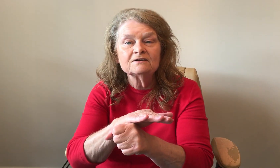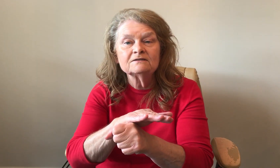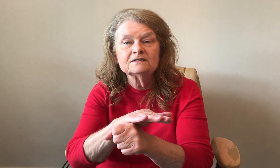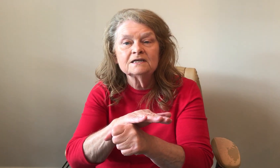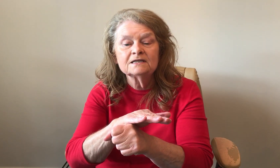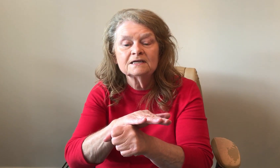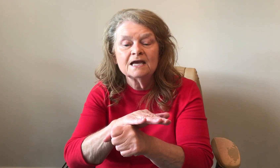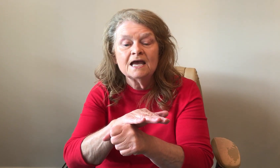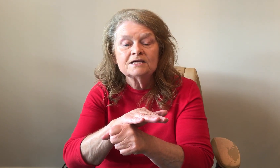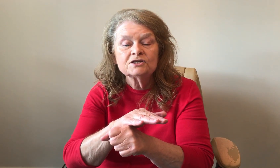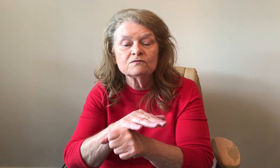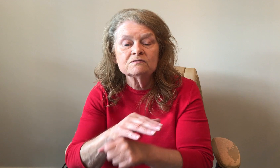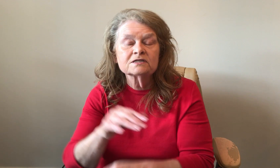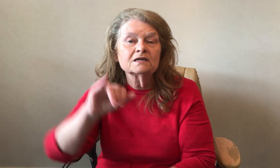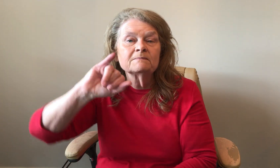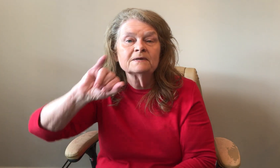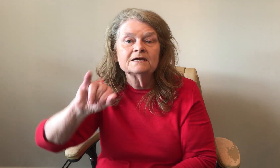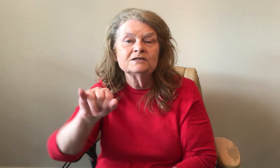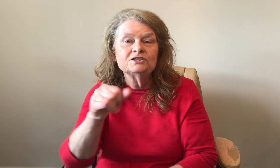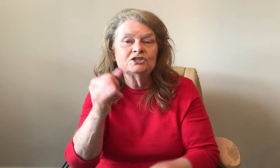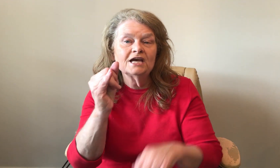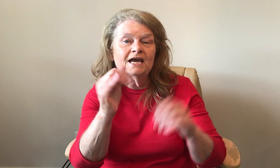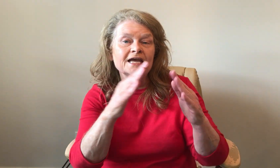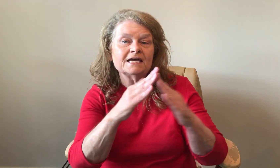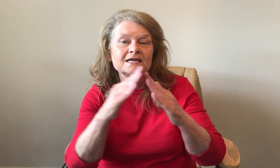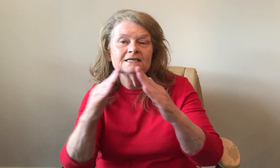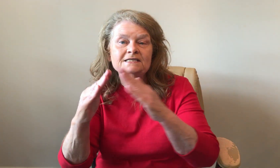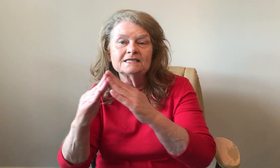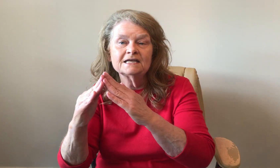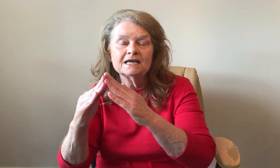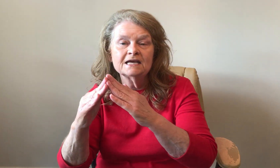Filled Jerusalem. J city.